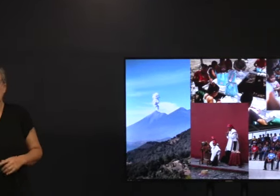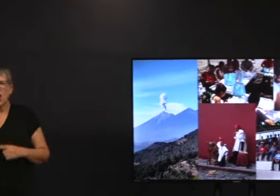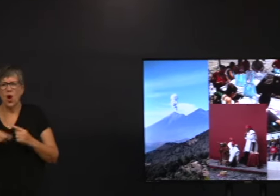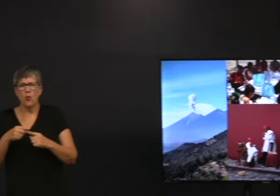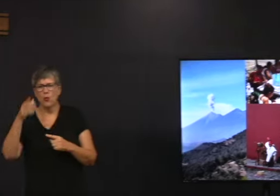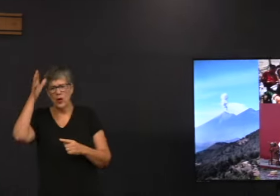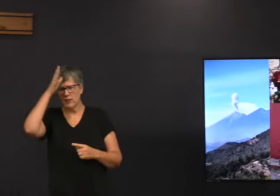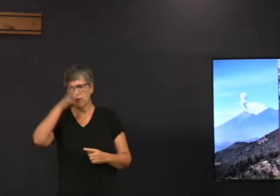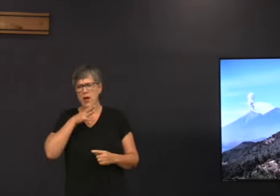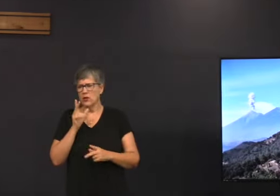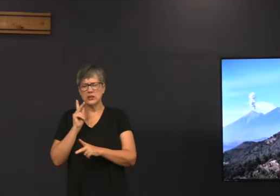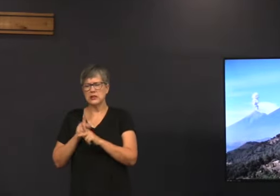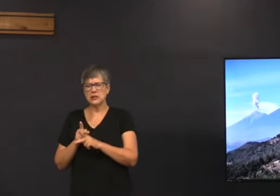So the question is,